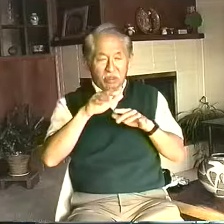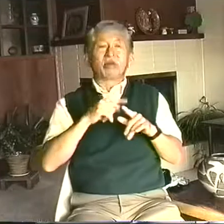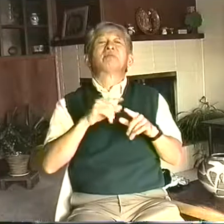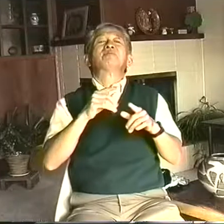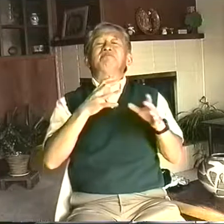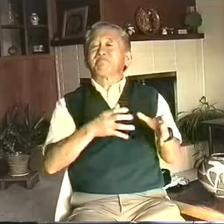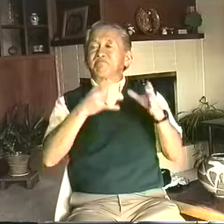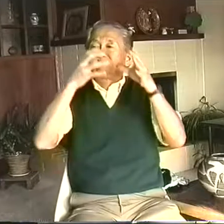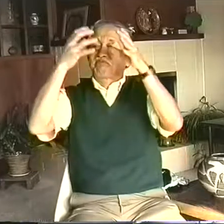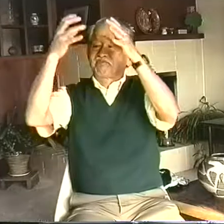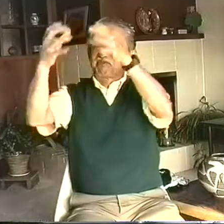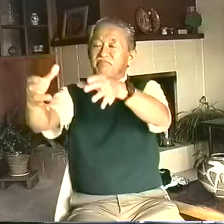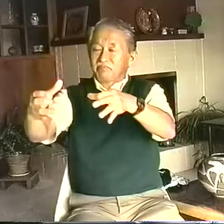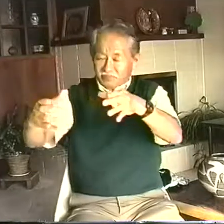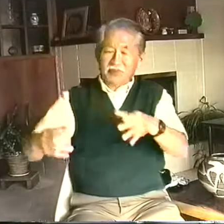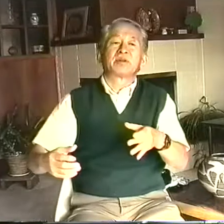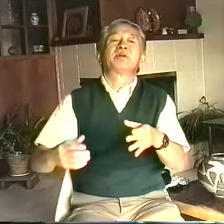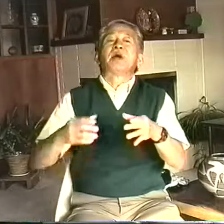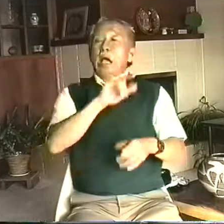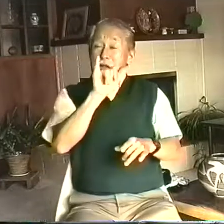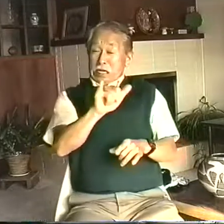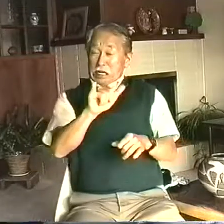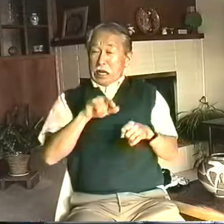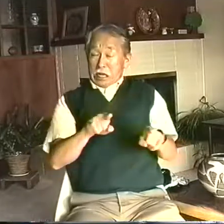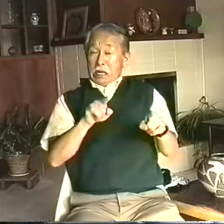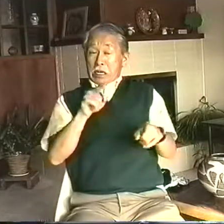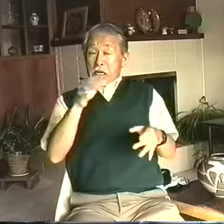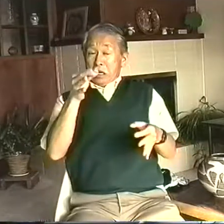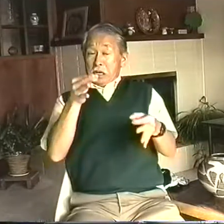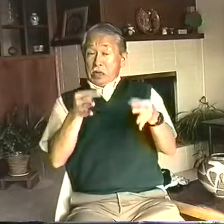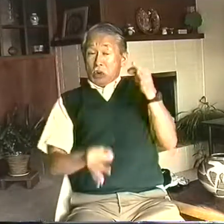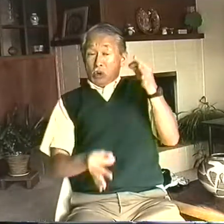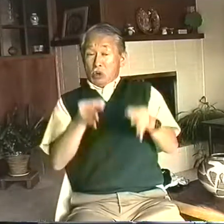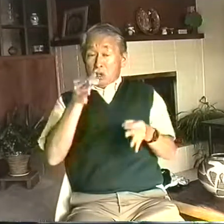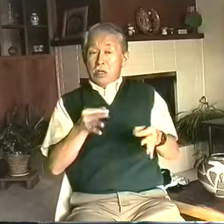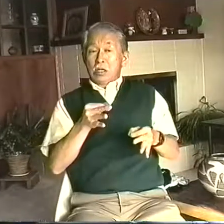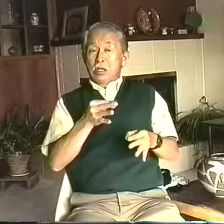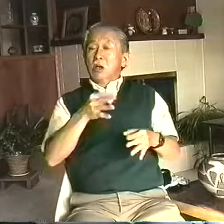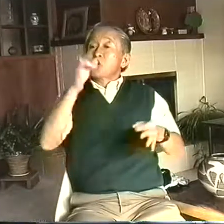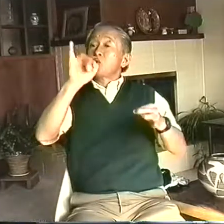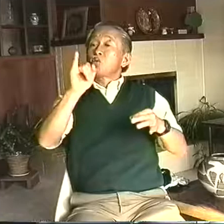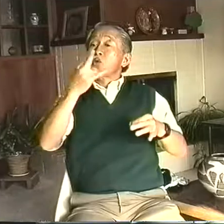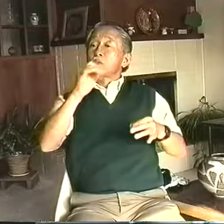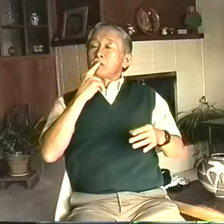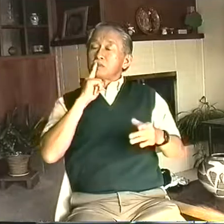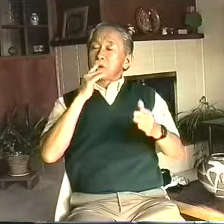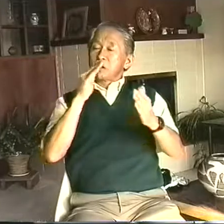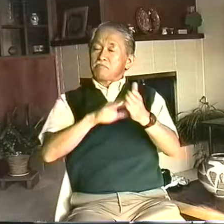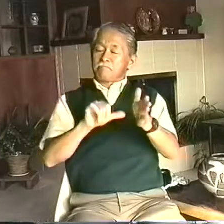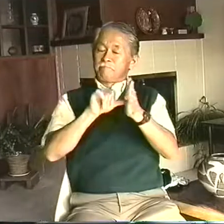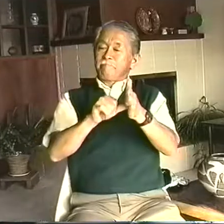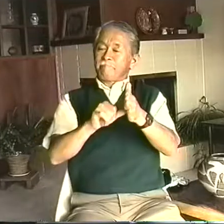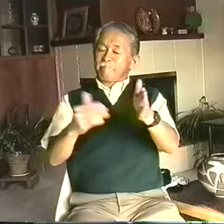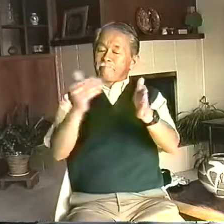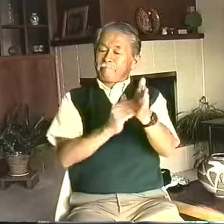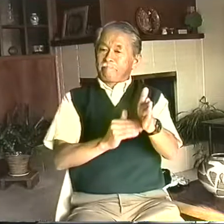The case was about drunk driving, and I remember